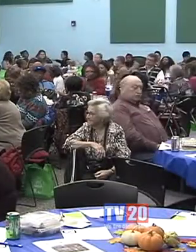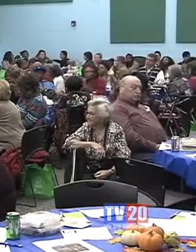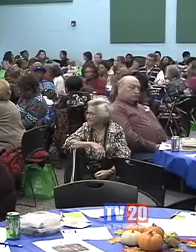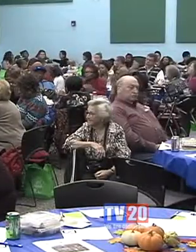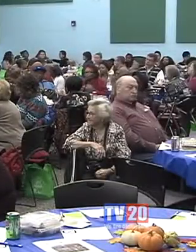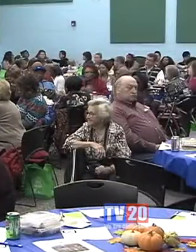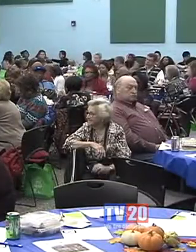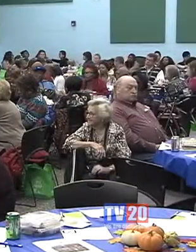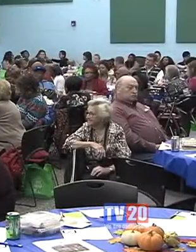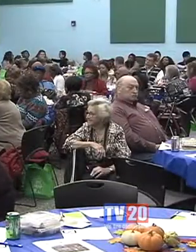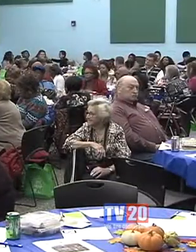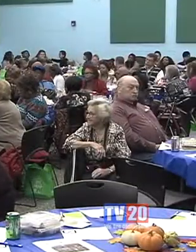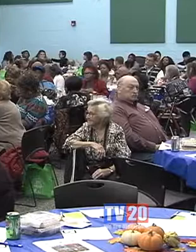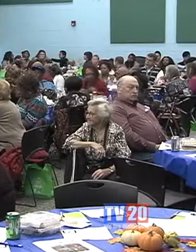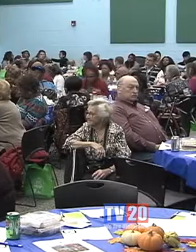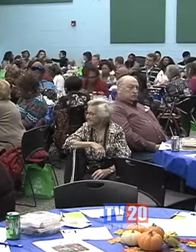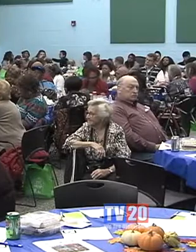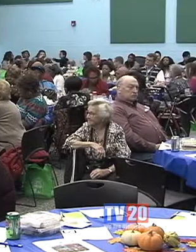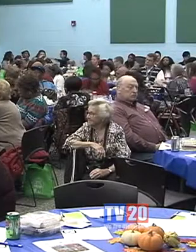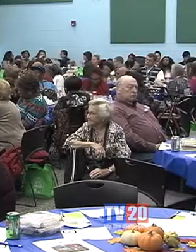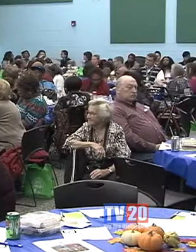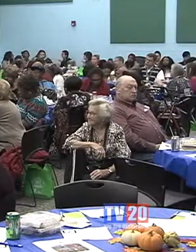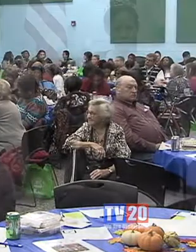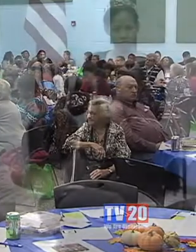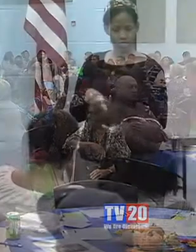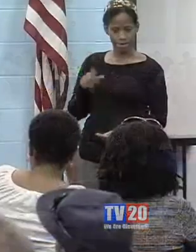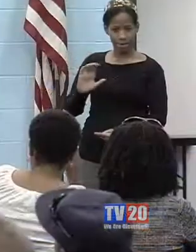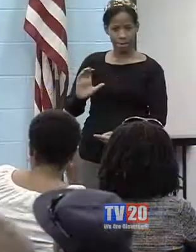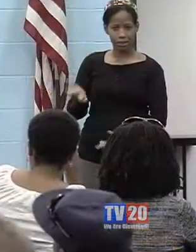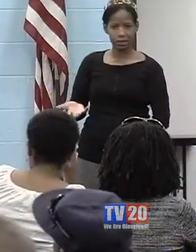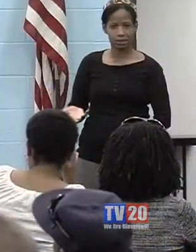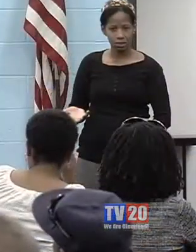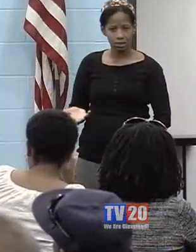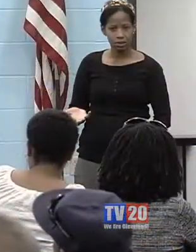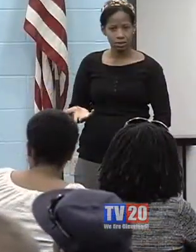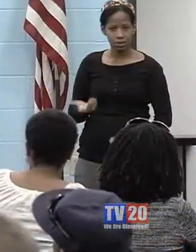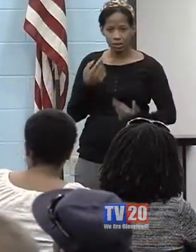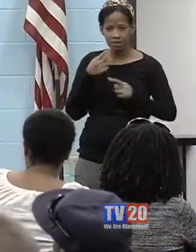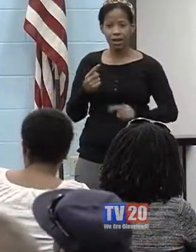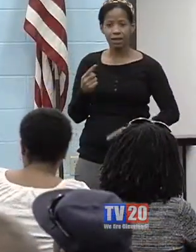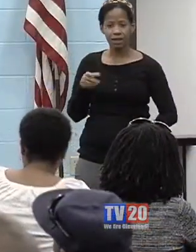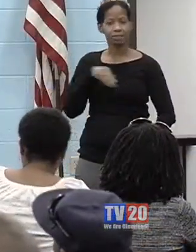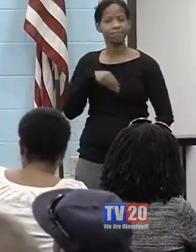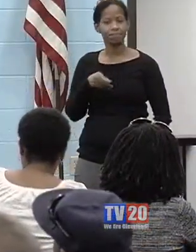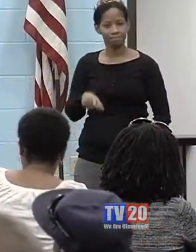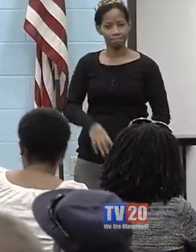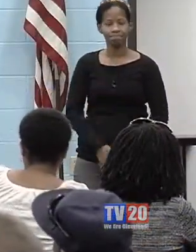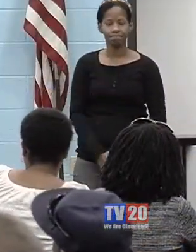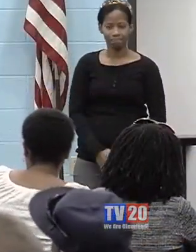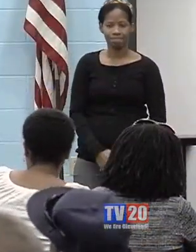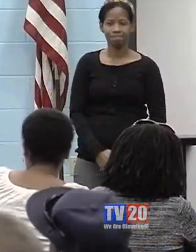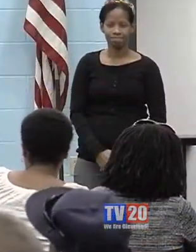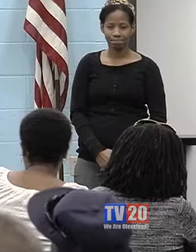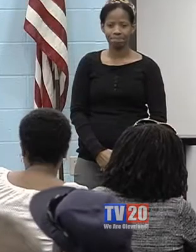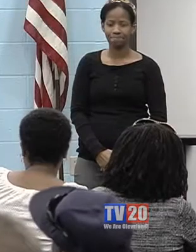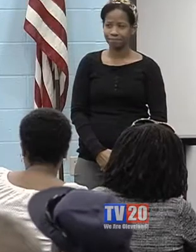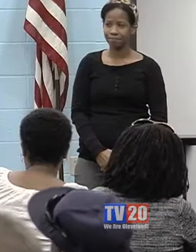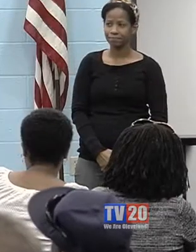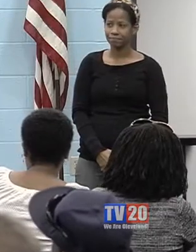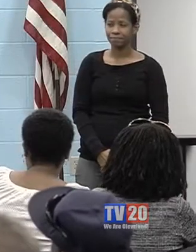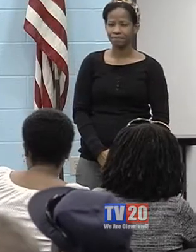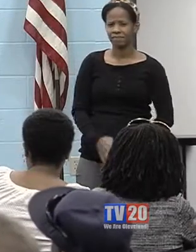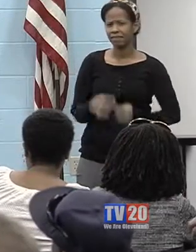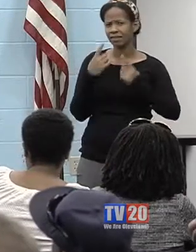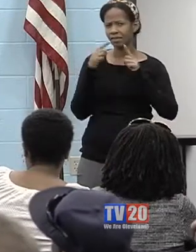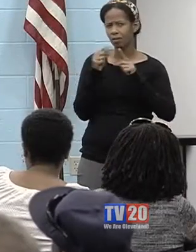It's amazing. It's amazing. It's very exciting to be part of this. So it's covered. But that's not the end. What's the